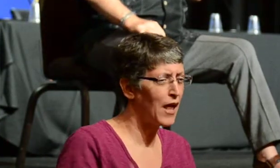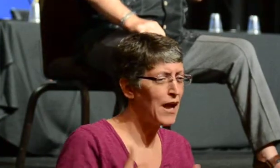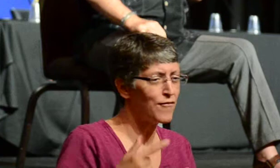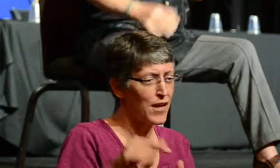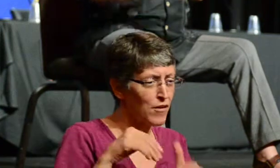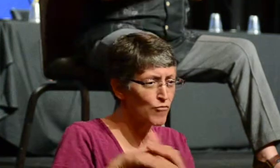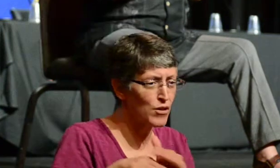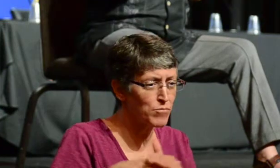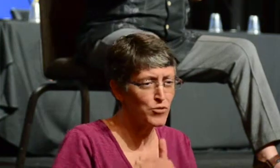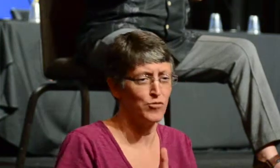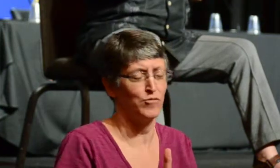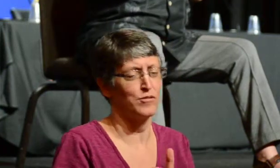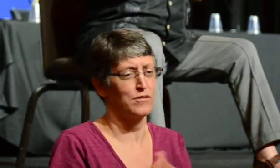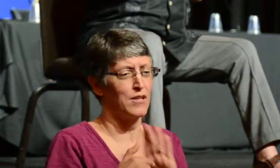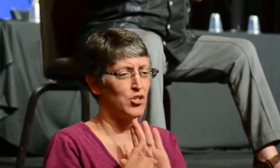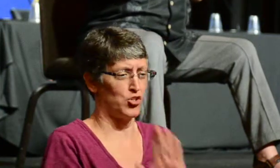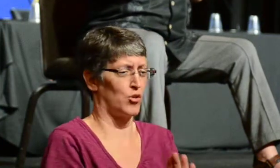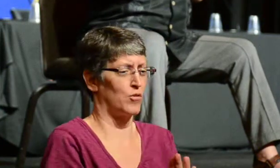aspects of